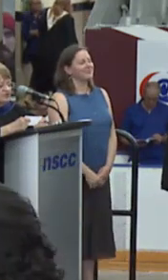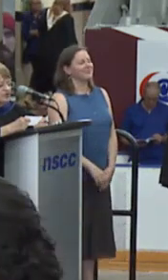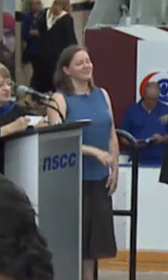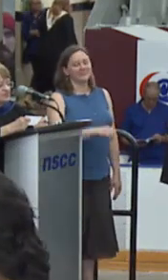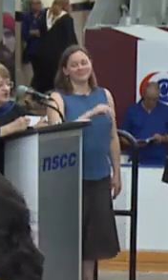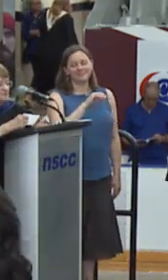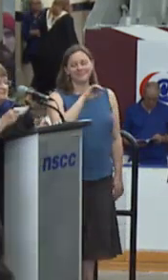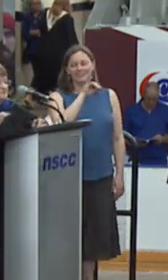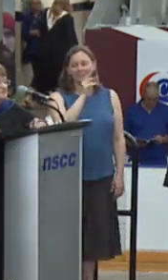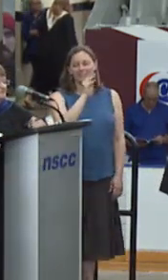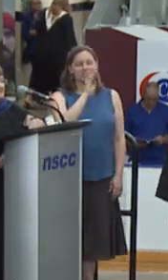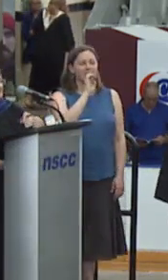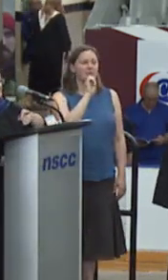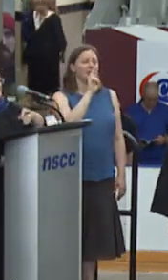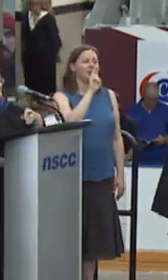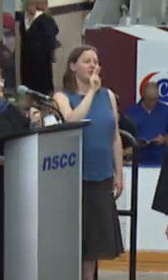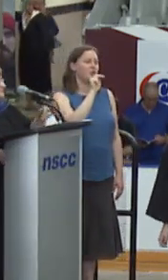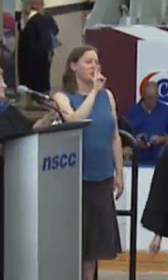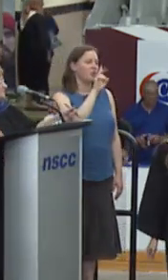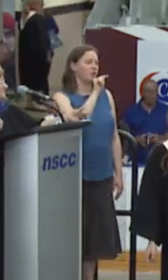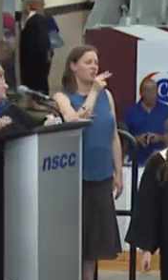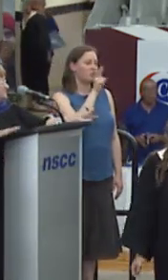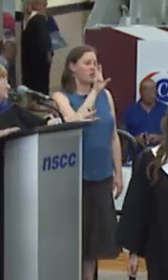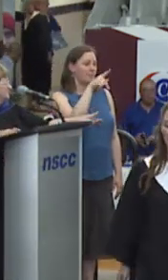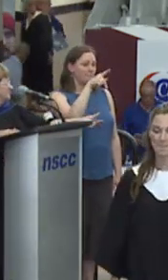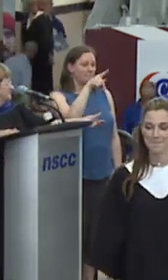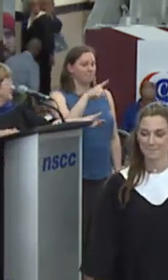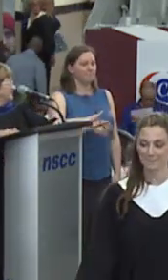Jade Northrup.